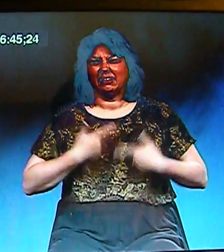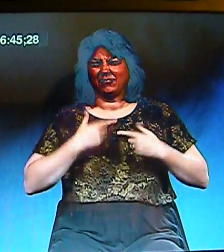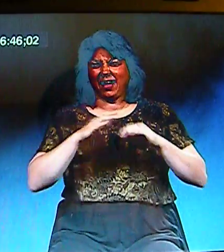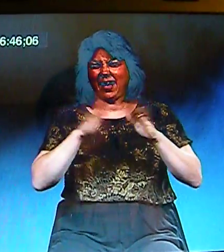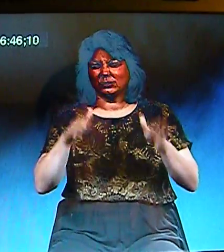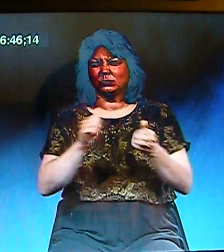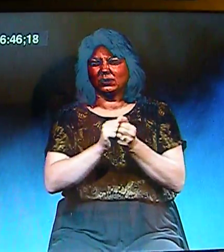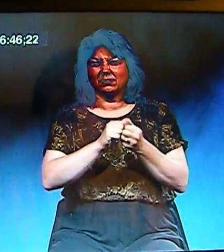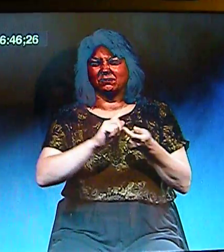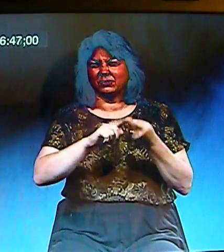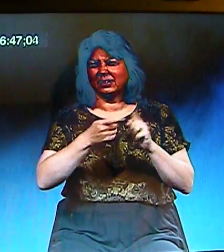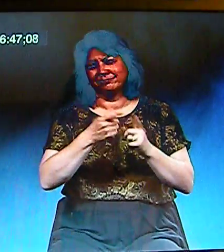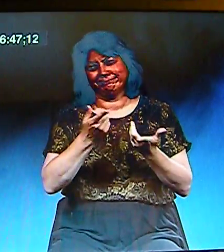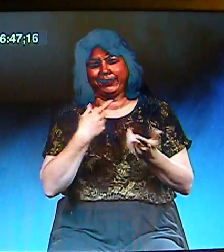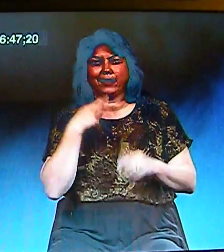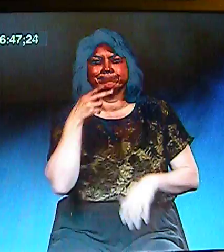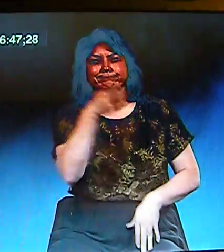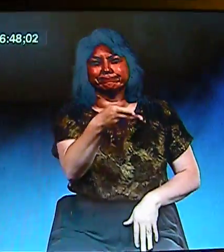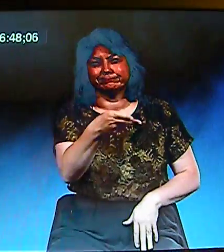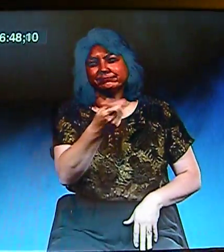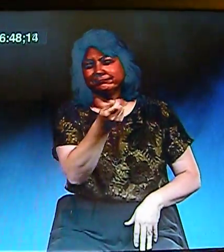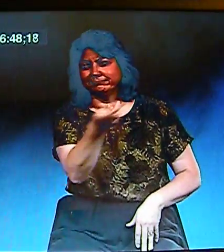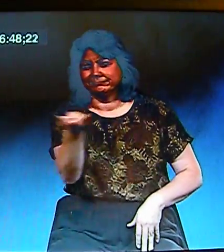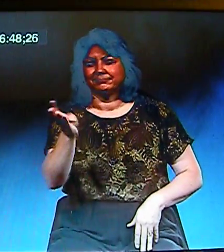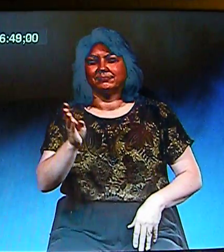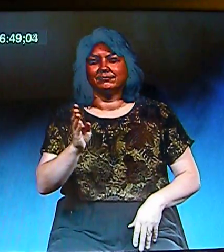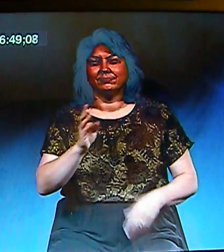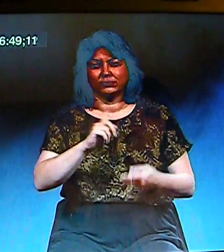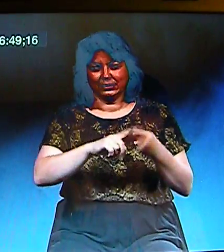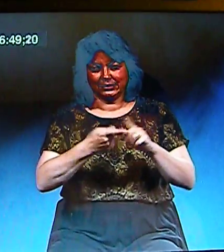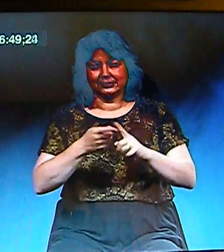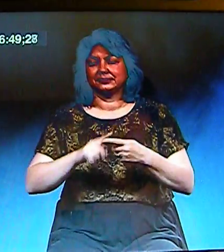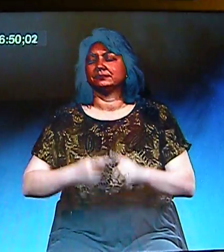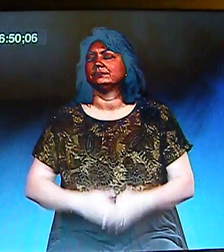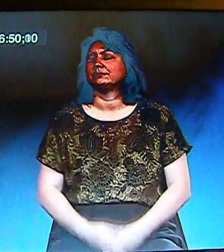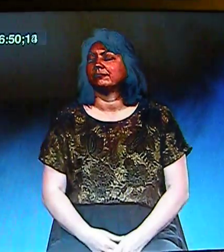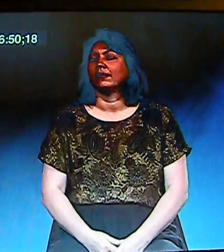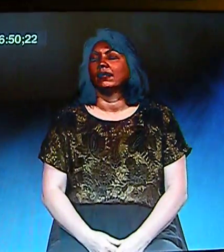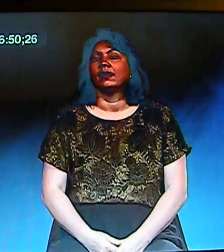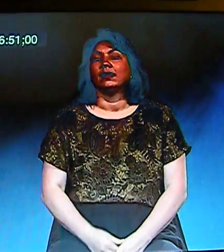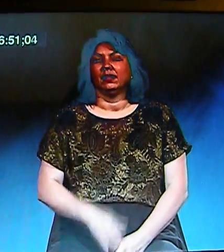Diego, and I was living in a house with some friends, just a few of my friends.